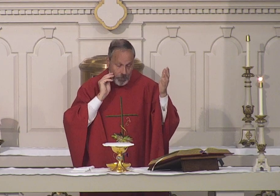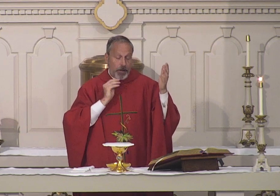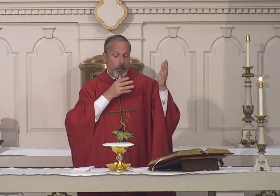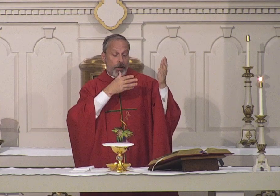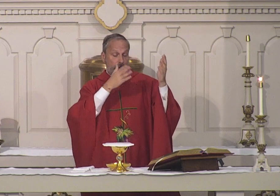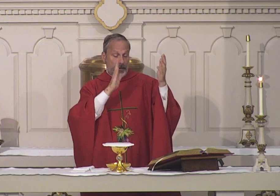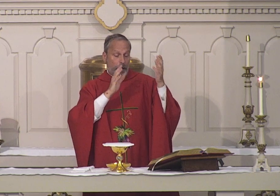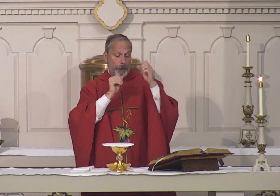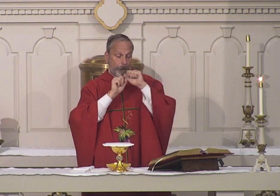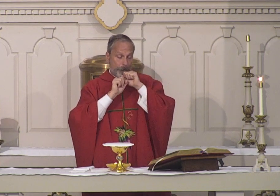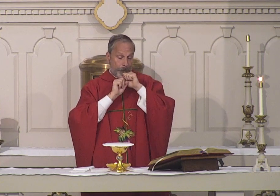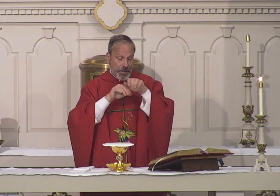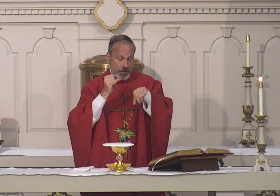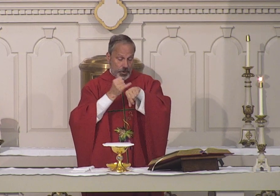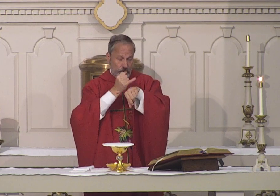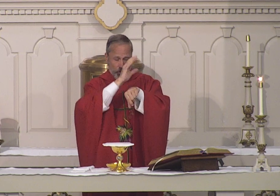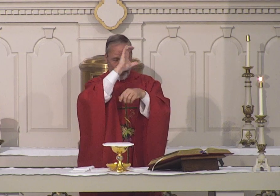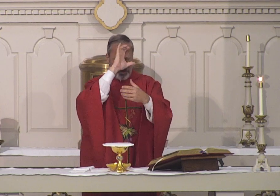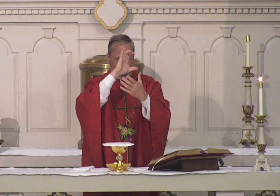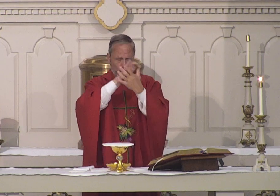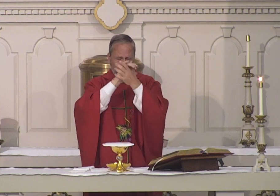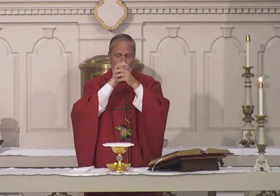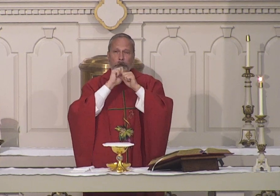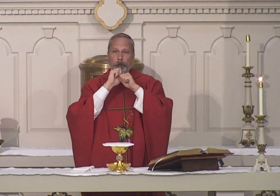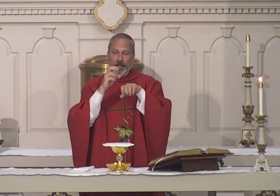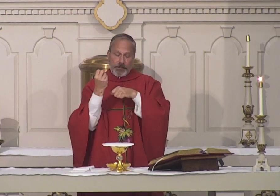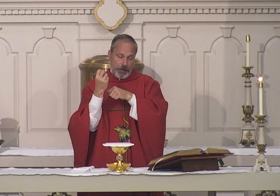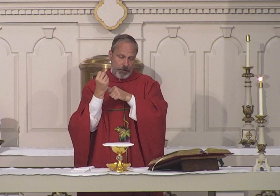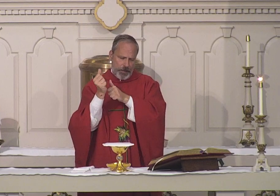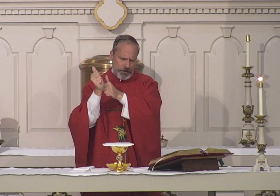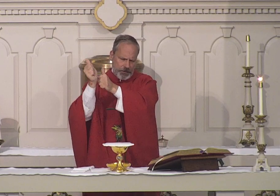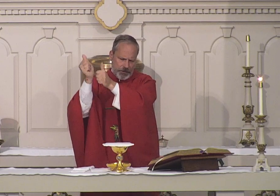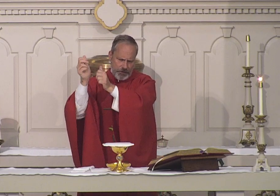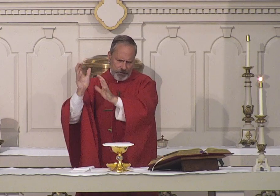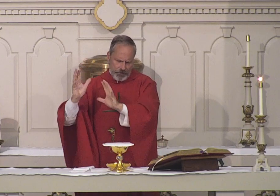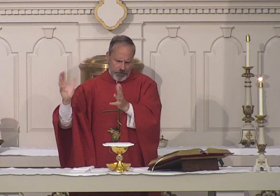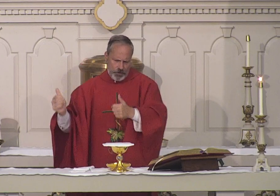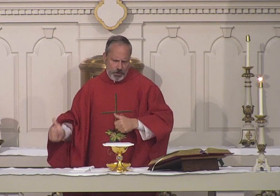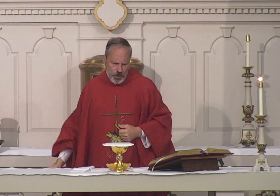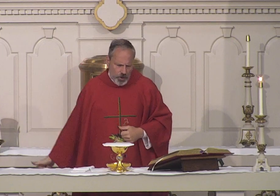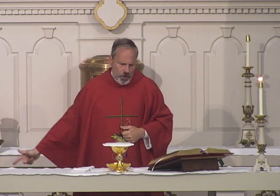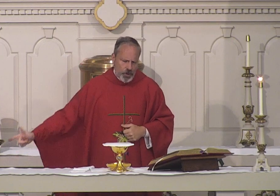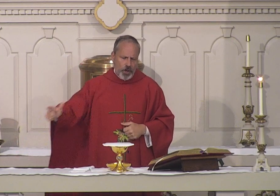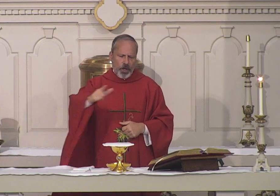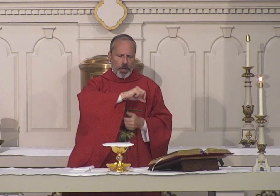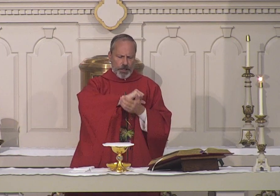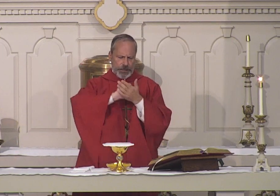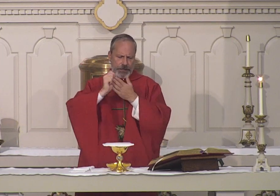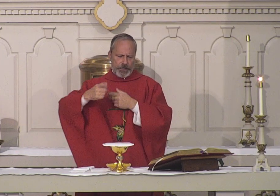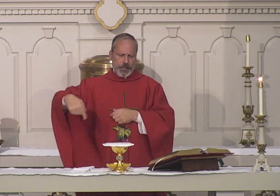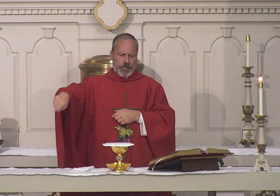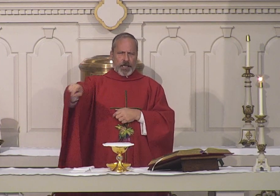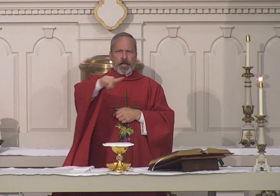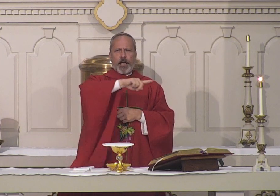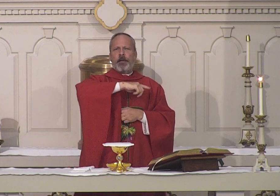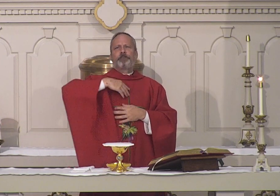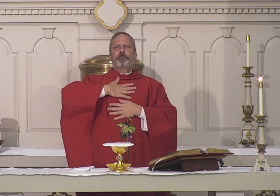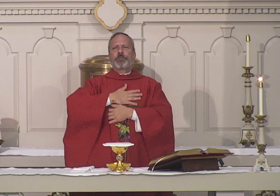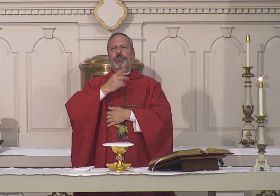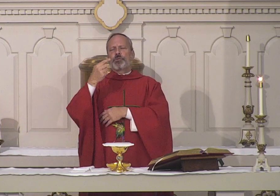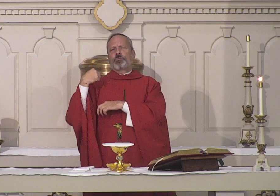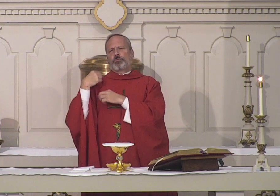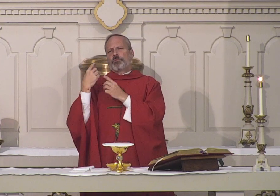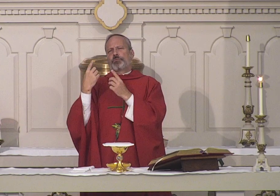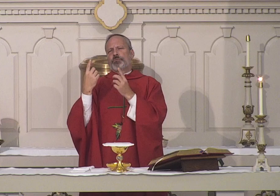Virgin Mary, Mother of God, with Blessed Joseph, her spouse, with the blessed apostles and all the saints who have pleased you throughout